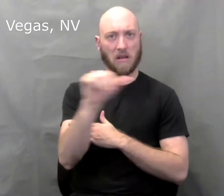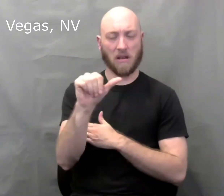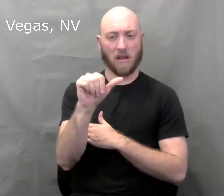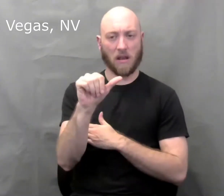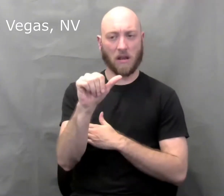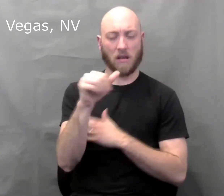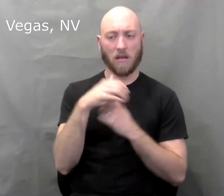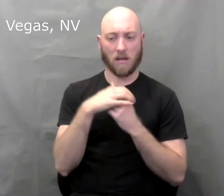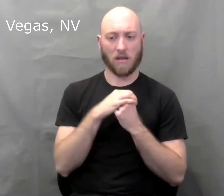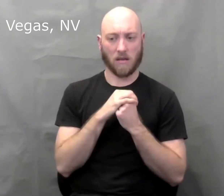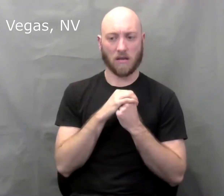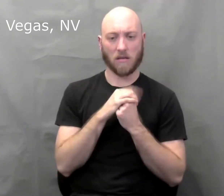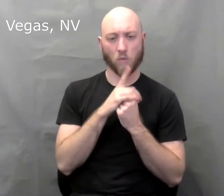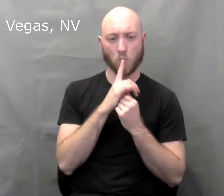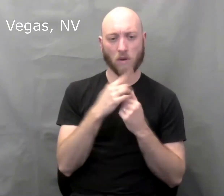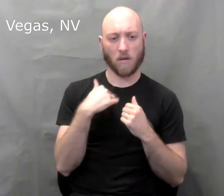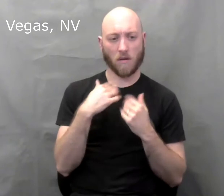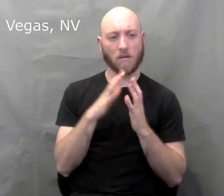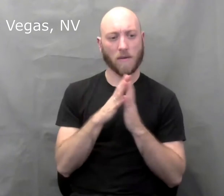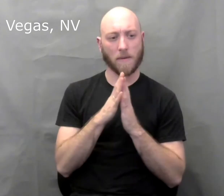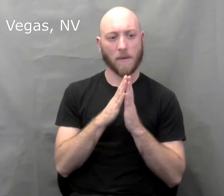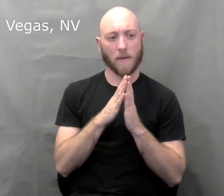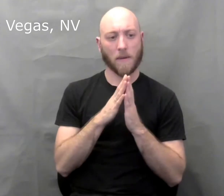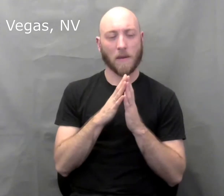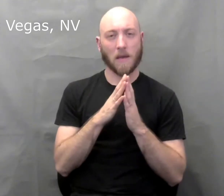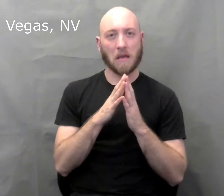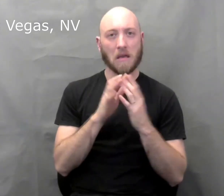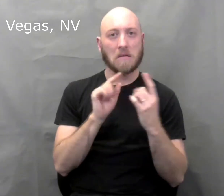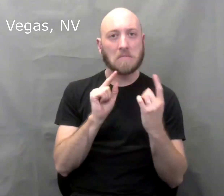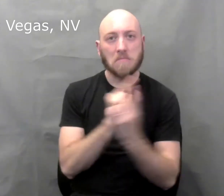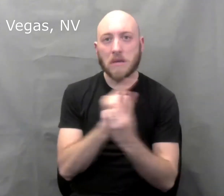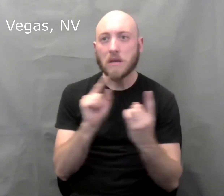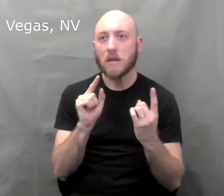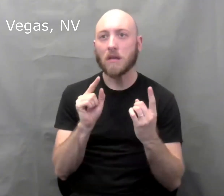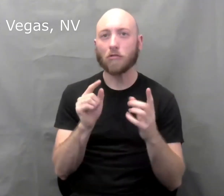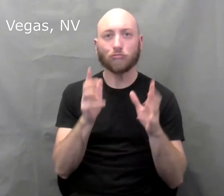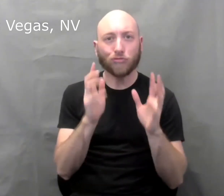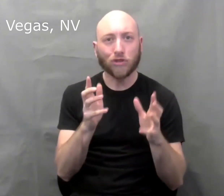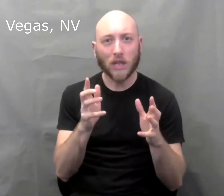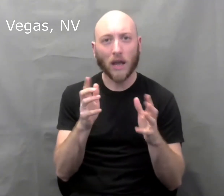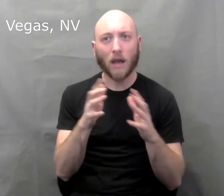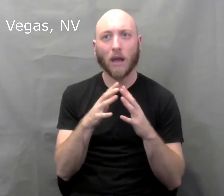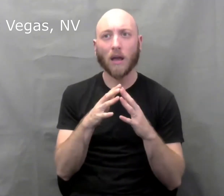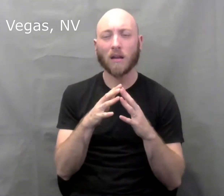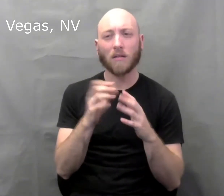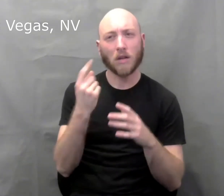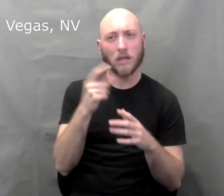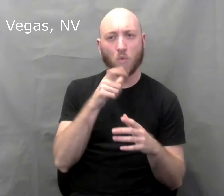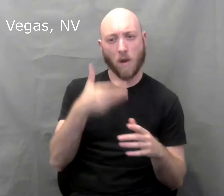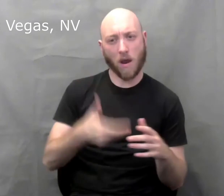of trying to talk to people or trying to figure out who I was. And,